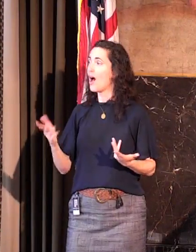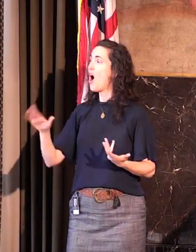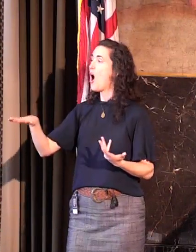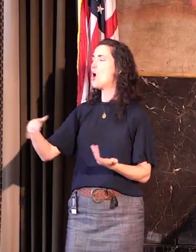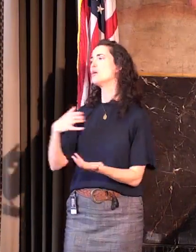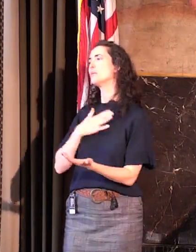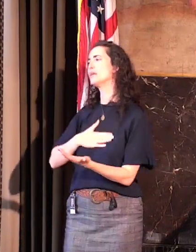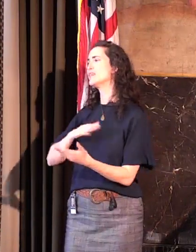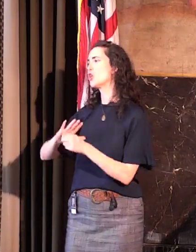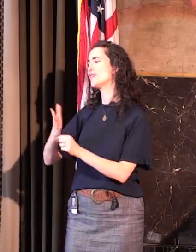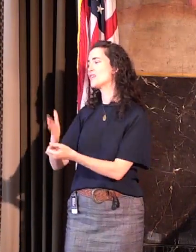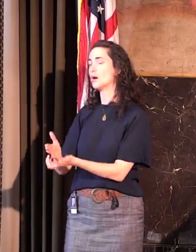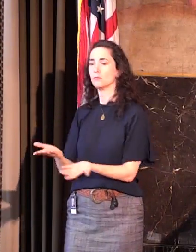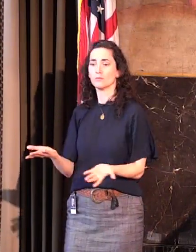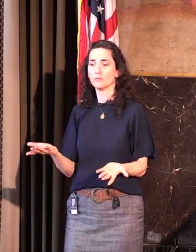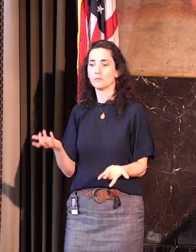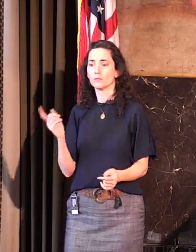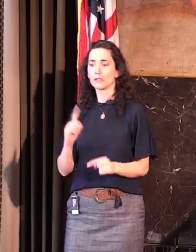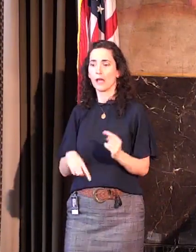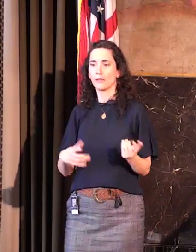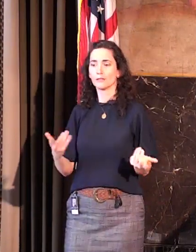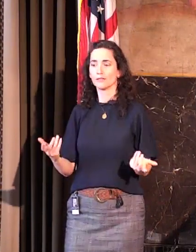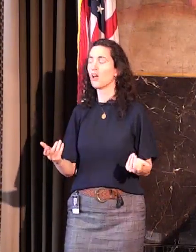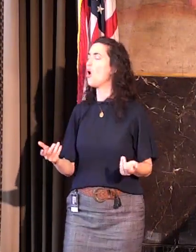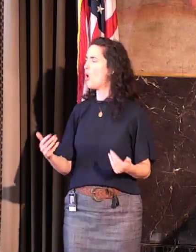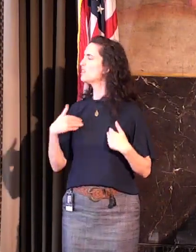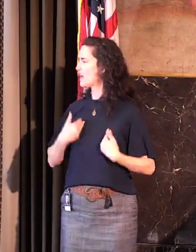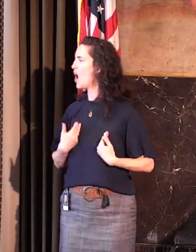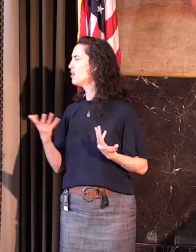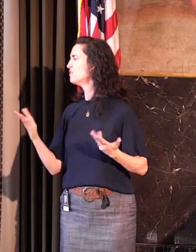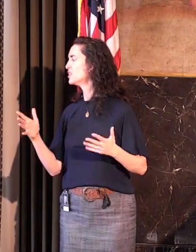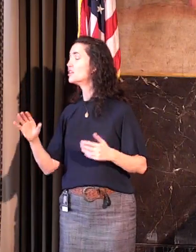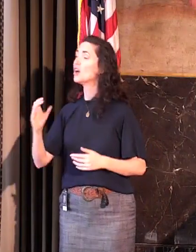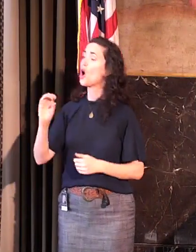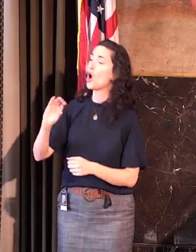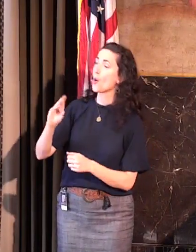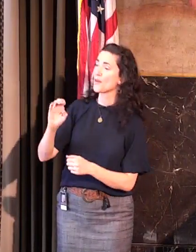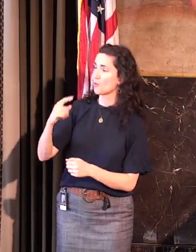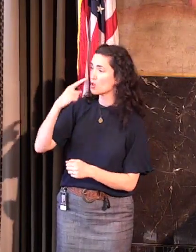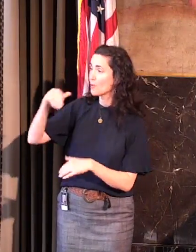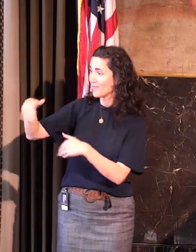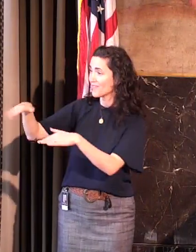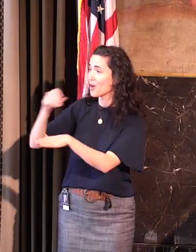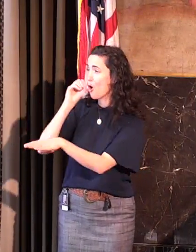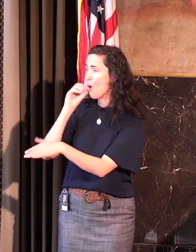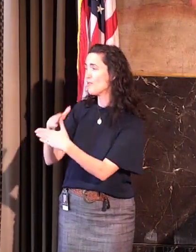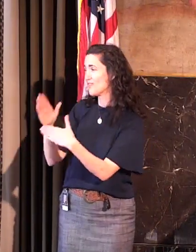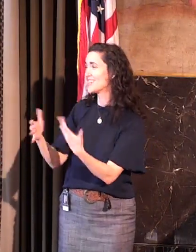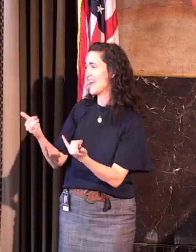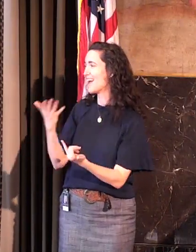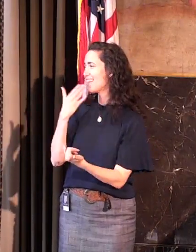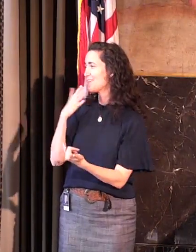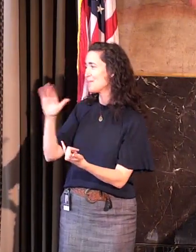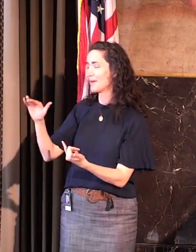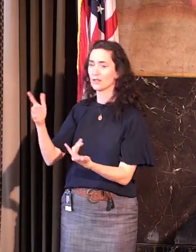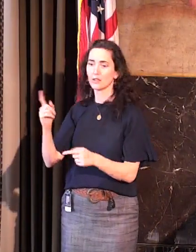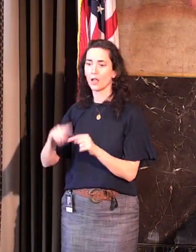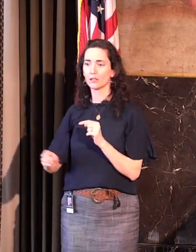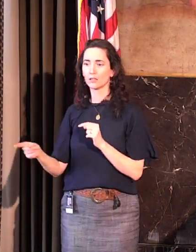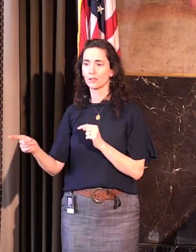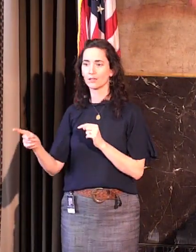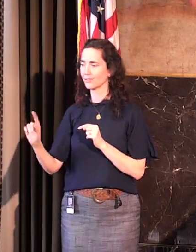Just because we're tired of it, we don't get to say, okay, go home, Omicron, pandemic, you've got to end now. I wish